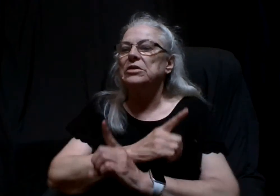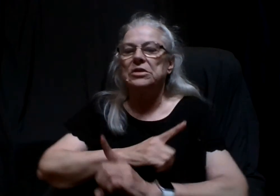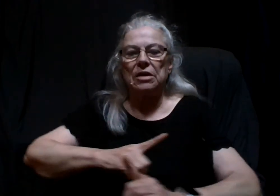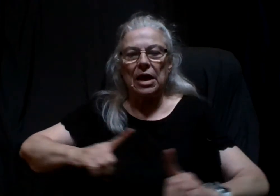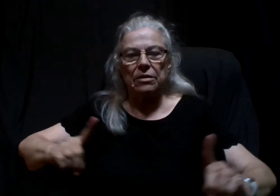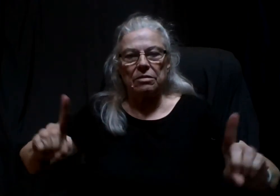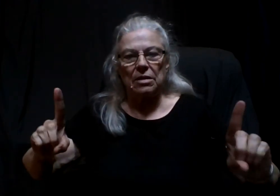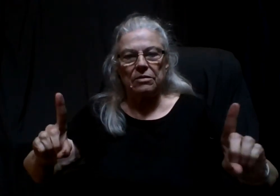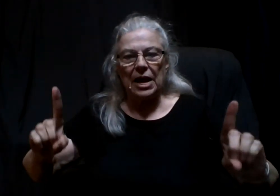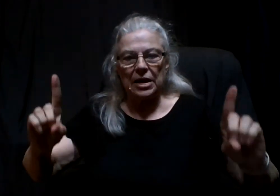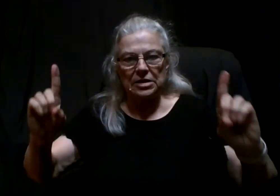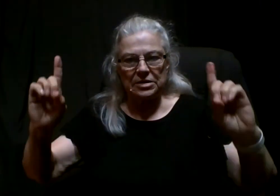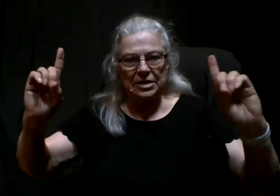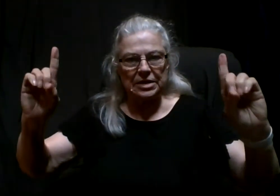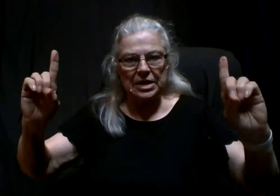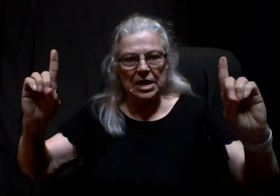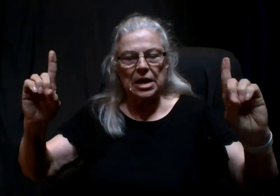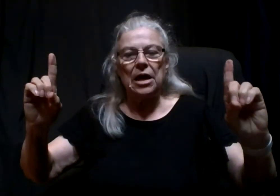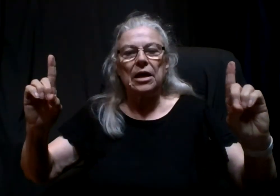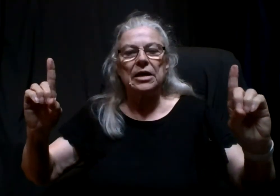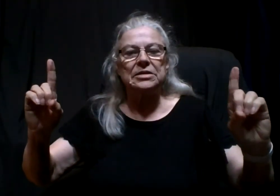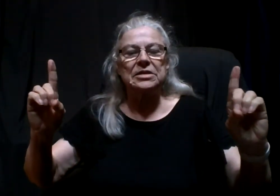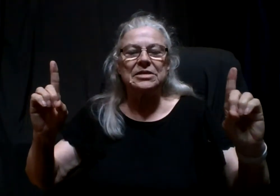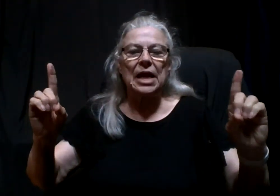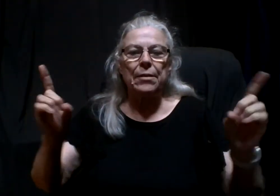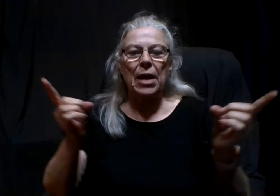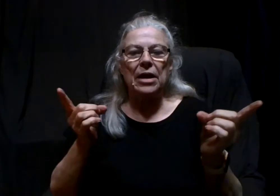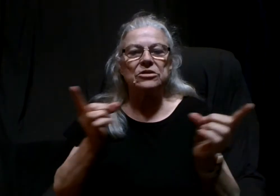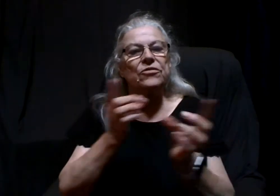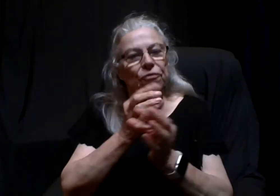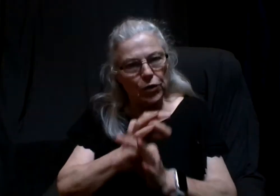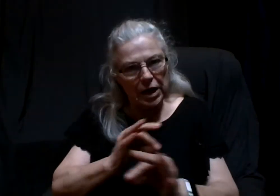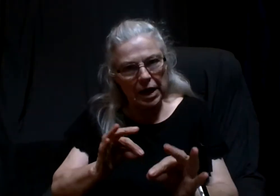Deliverance, and that is the D. It's the same as free,